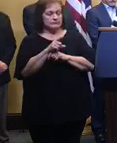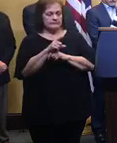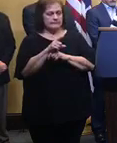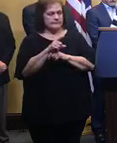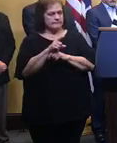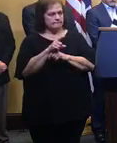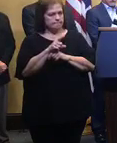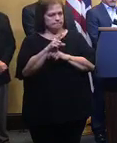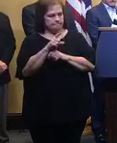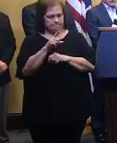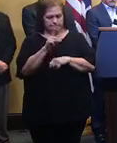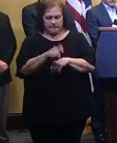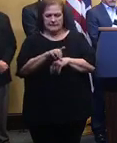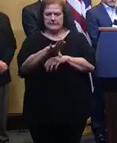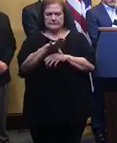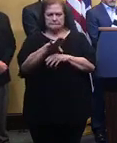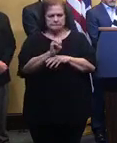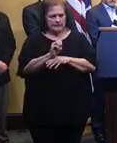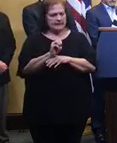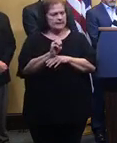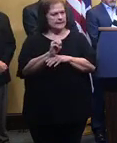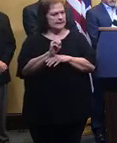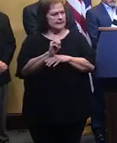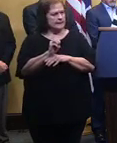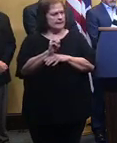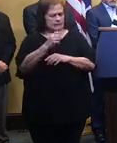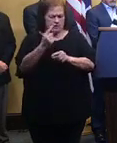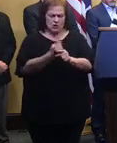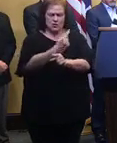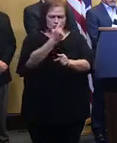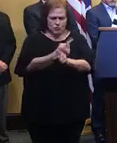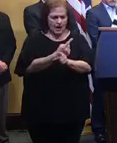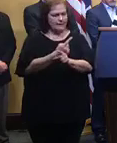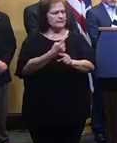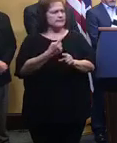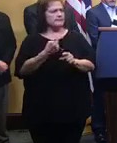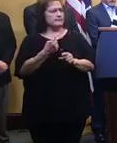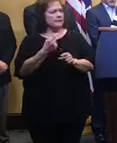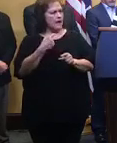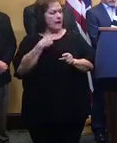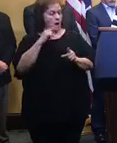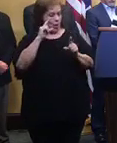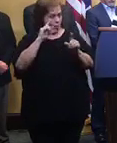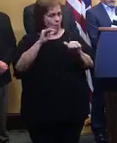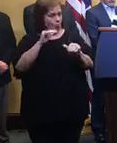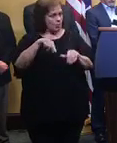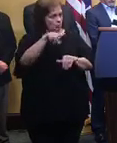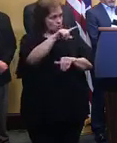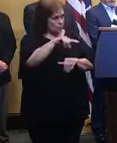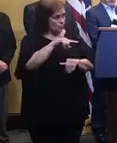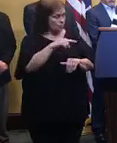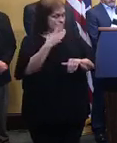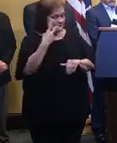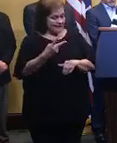intentional about the steps that we are taking, and I'm hoping that I've demonstrated that since I've been your